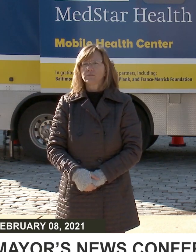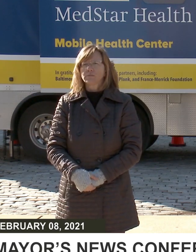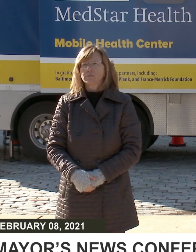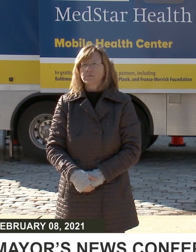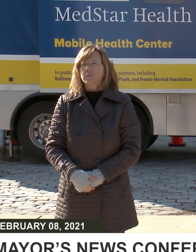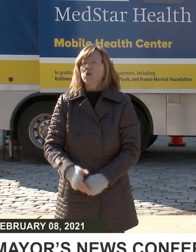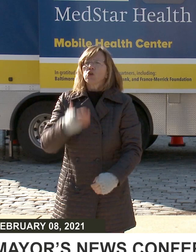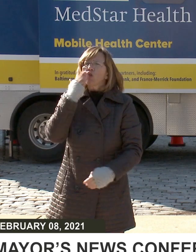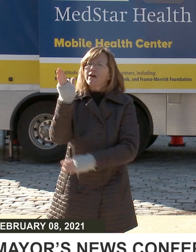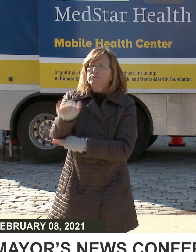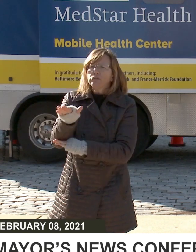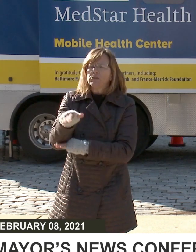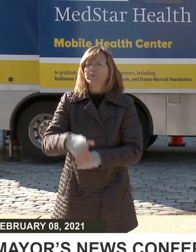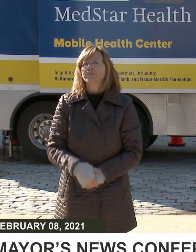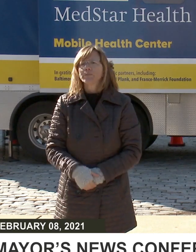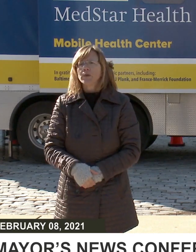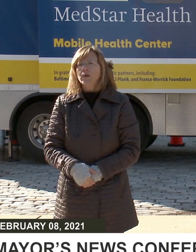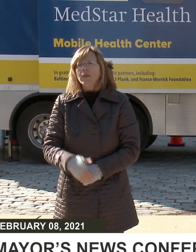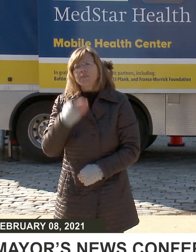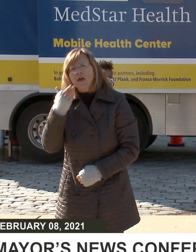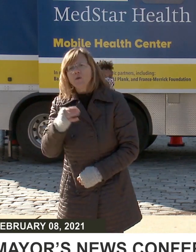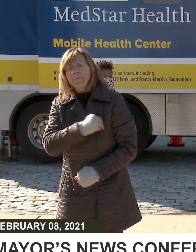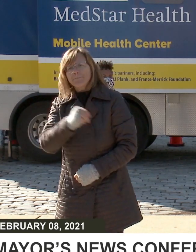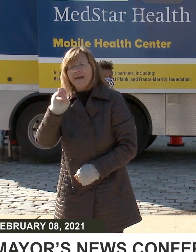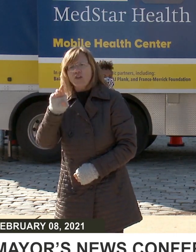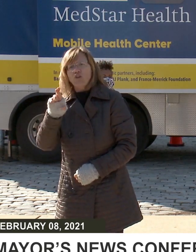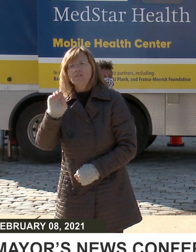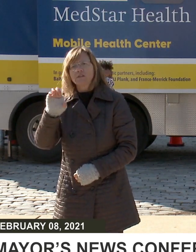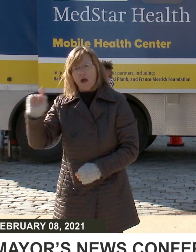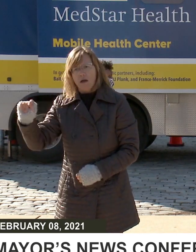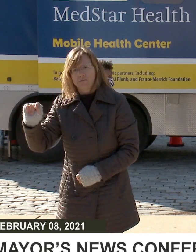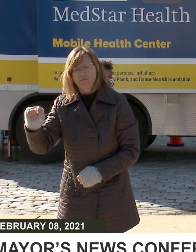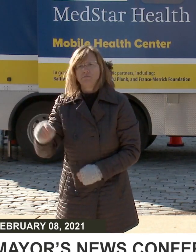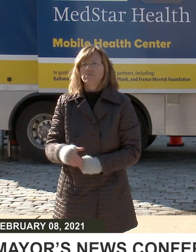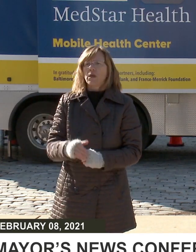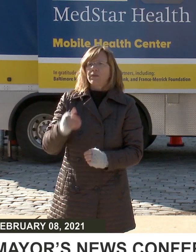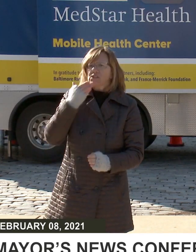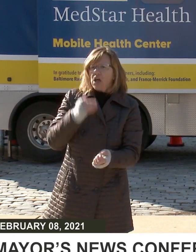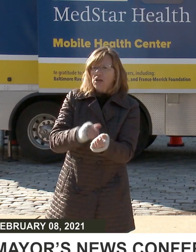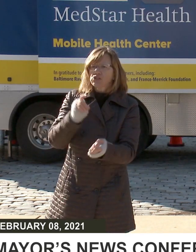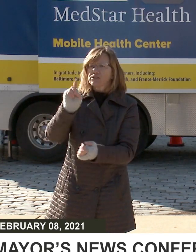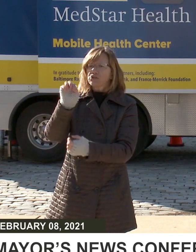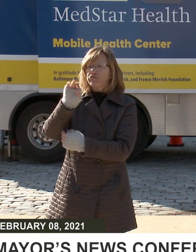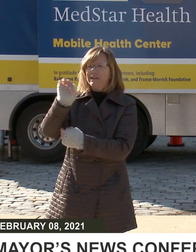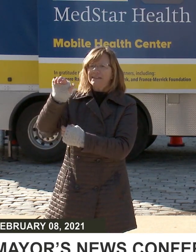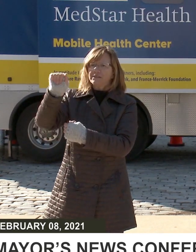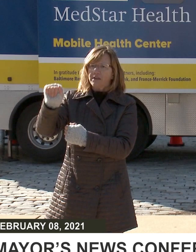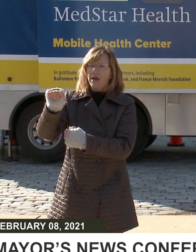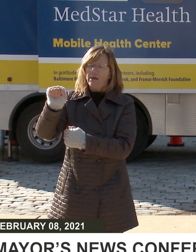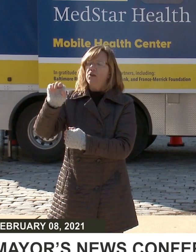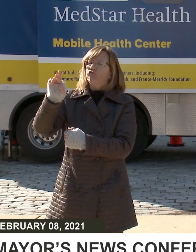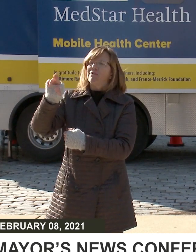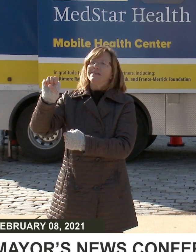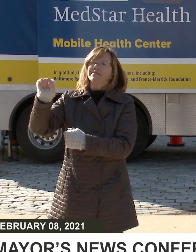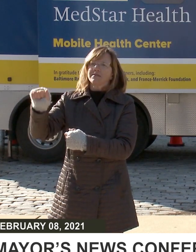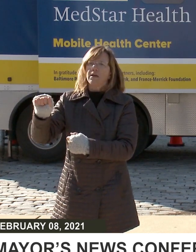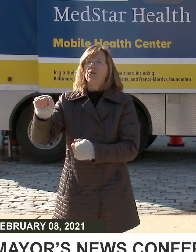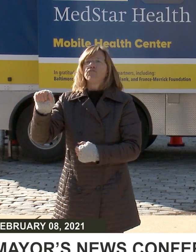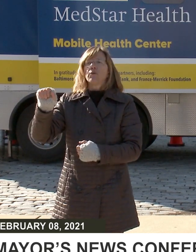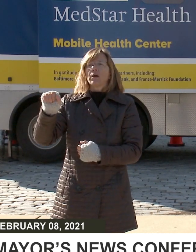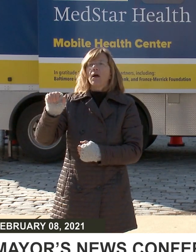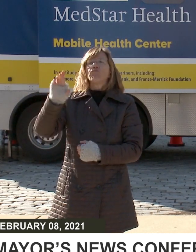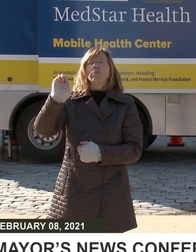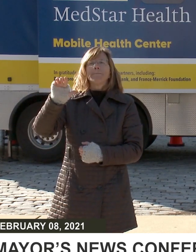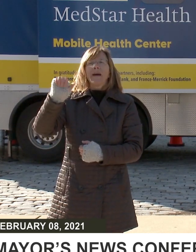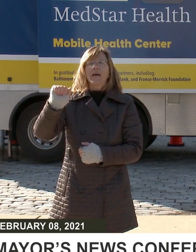Good afternoon. I'd like to thank the Mayor Scott and Dr. Duraza for inviting us here today. I'm Rebecca Altman, Vice President and